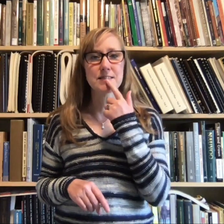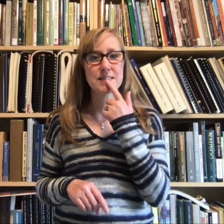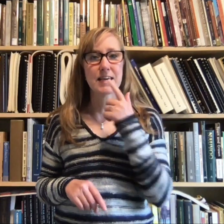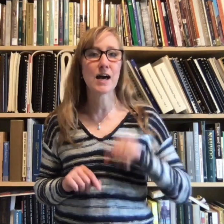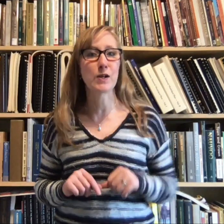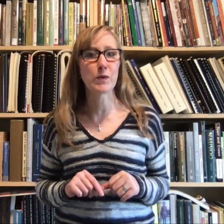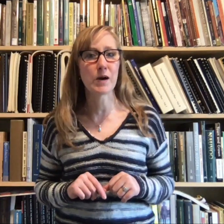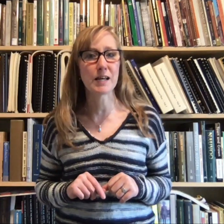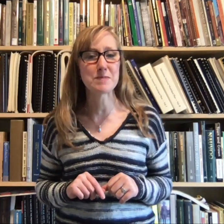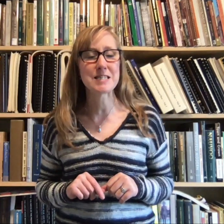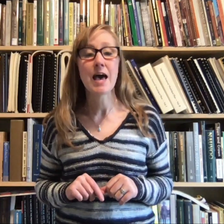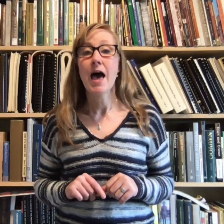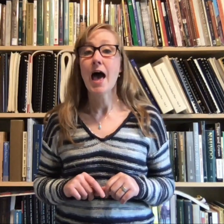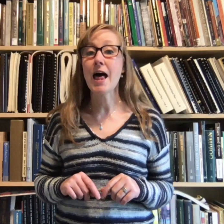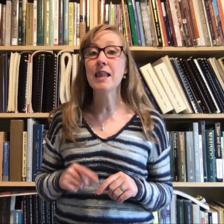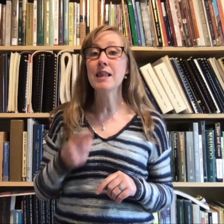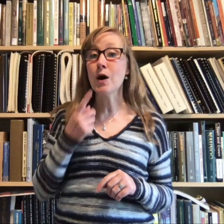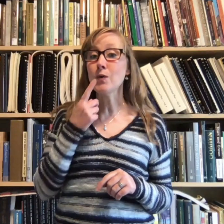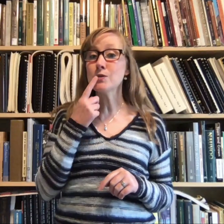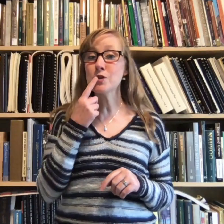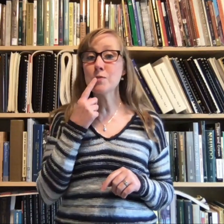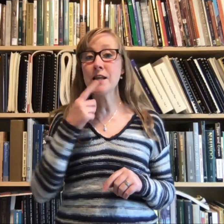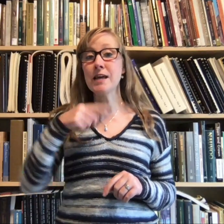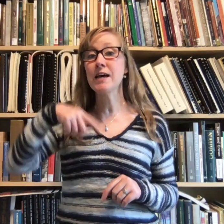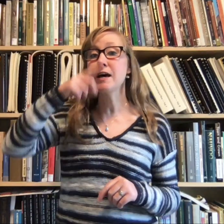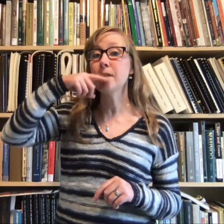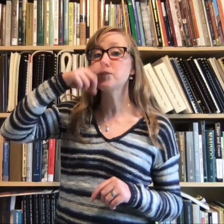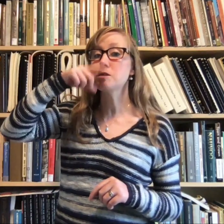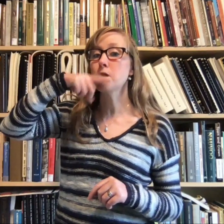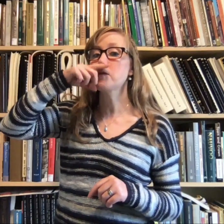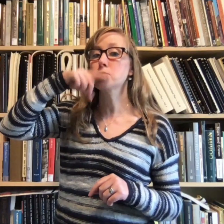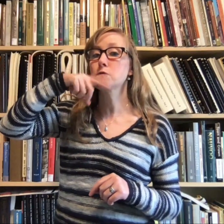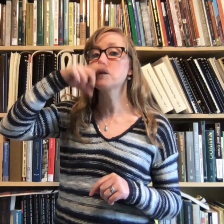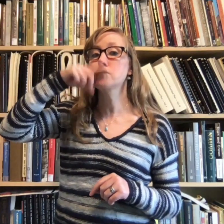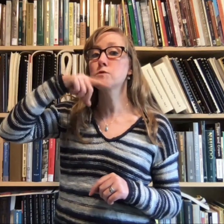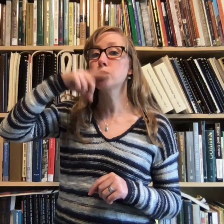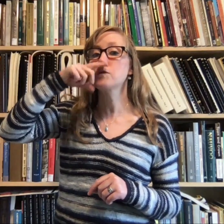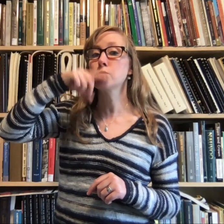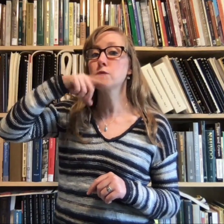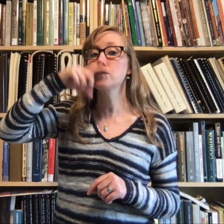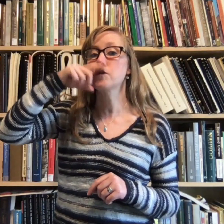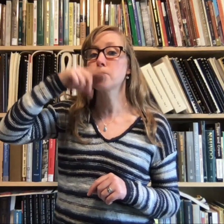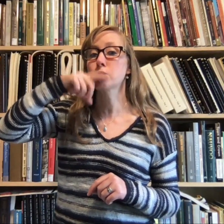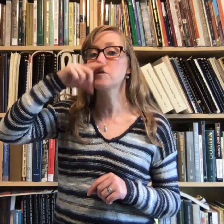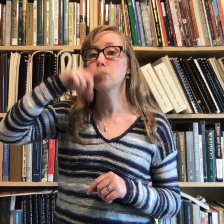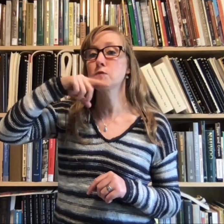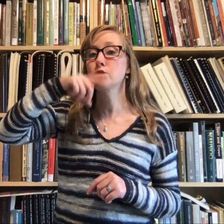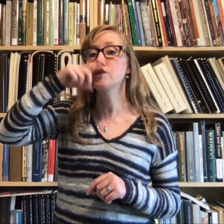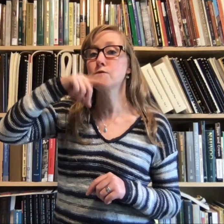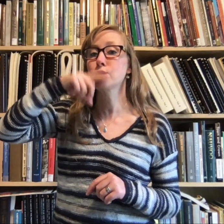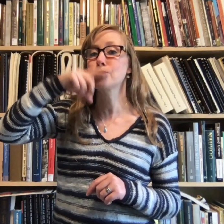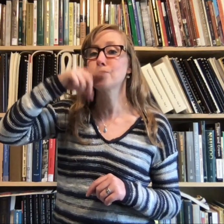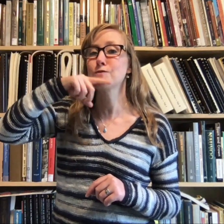sing hello to our lips. Hello to my lips. Yes, indeed. Yes, indeed.